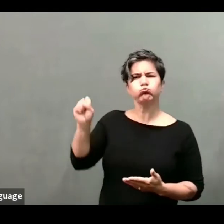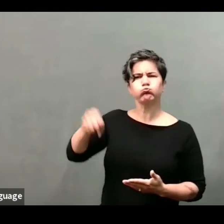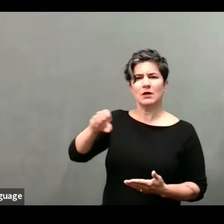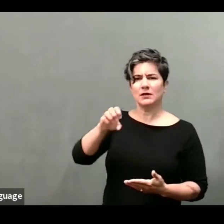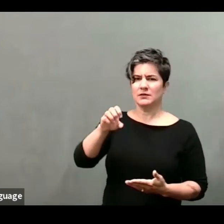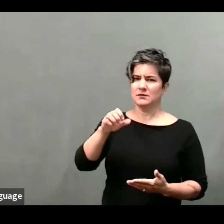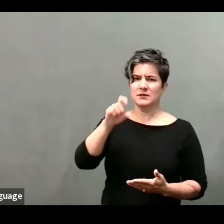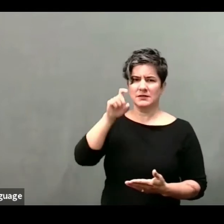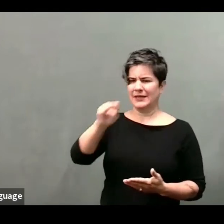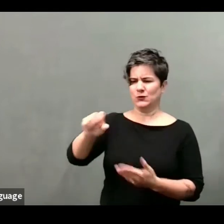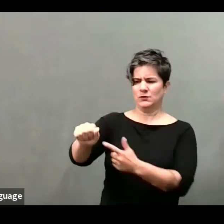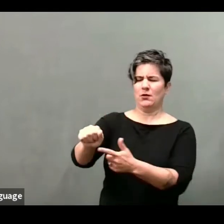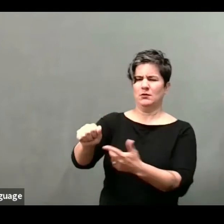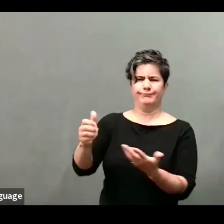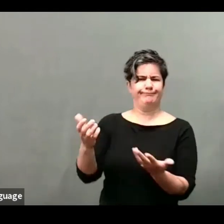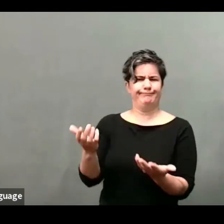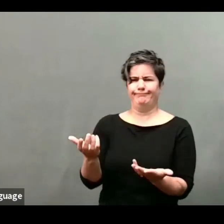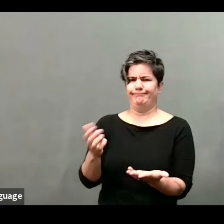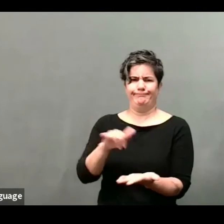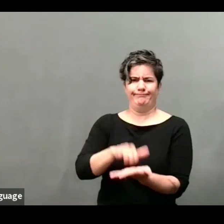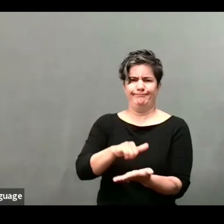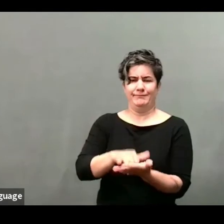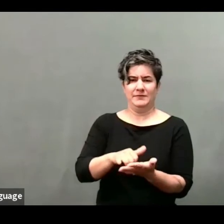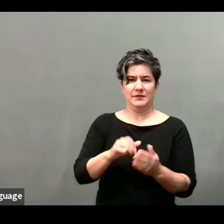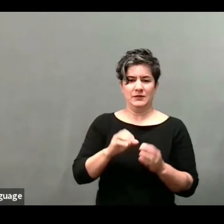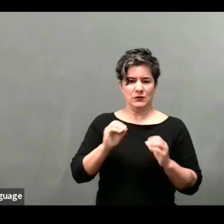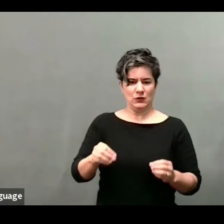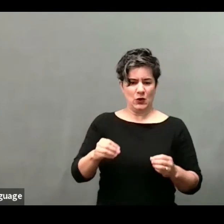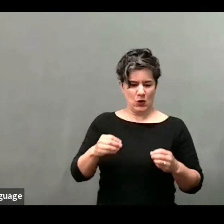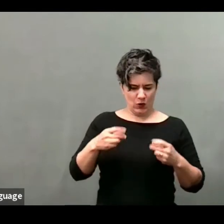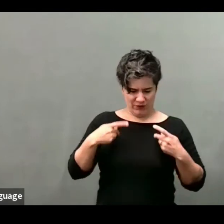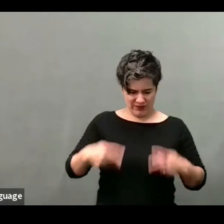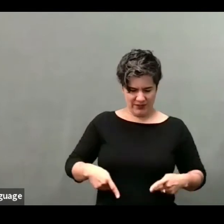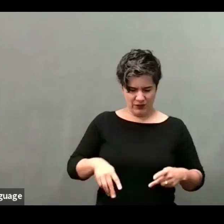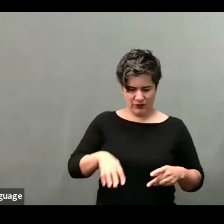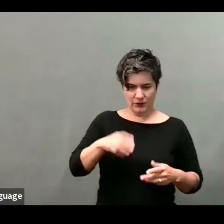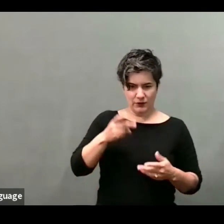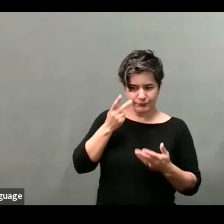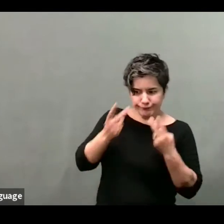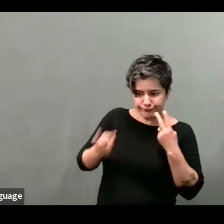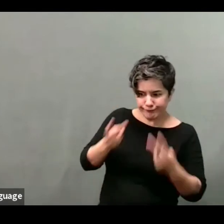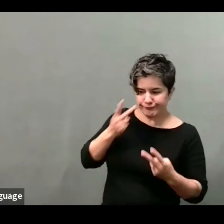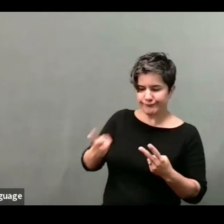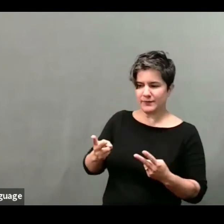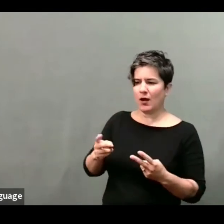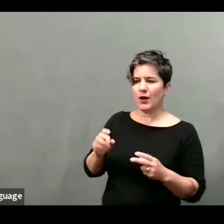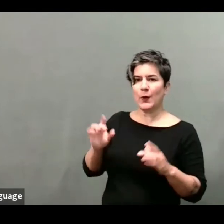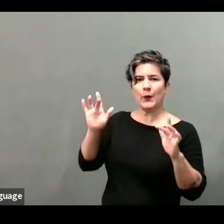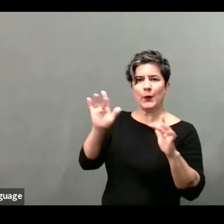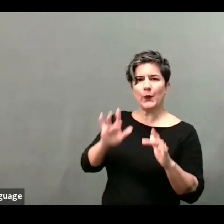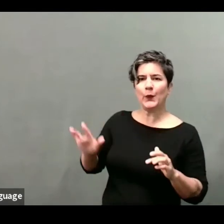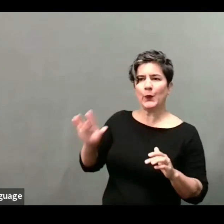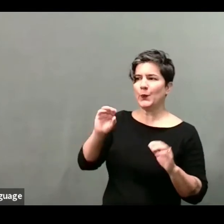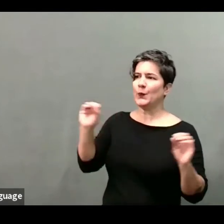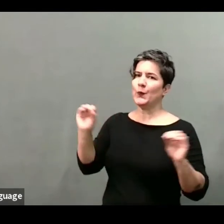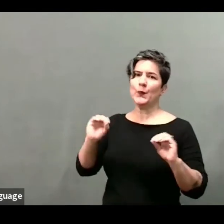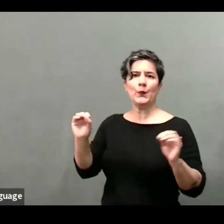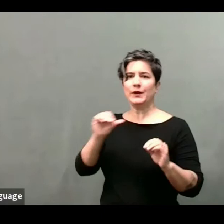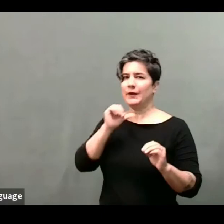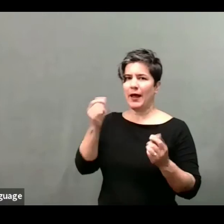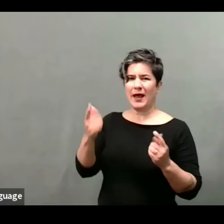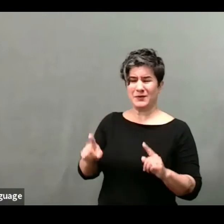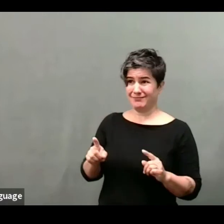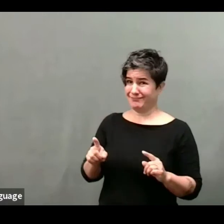assaulted. Just as there's no physical finding that can tell us saying this patient was definitely not physically or sexually